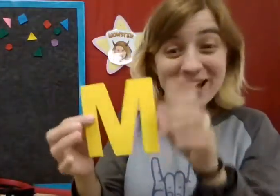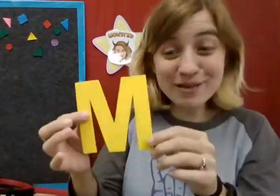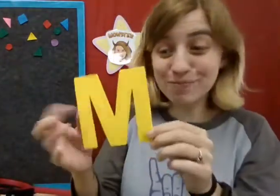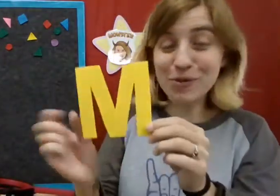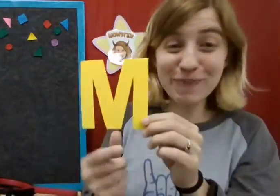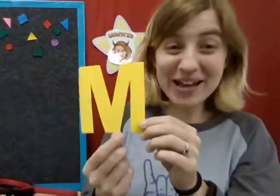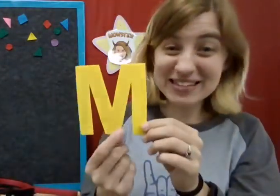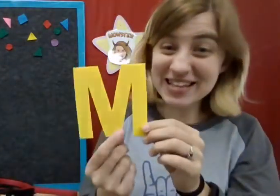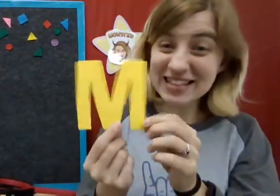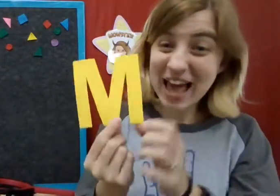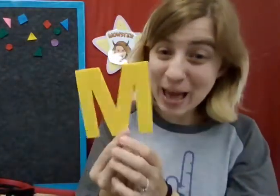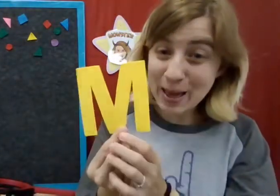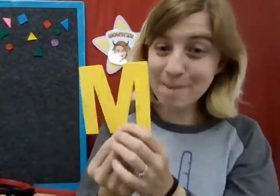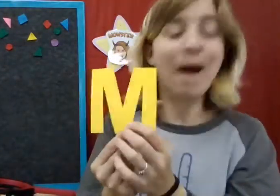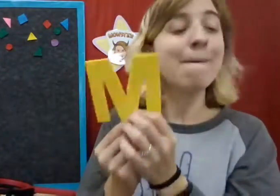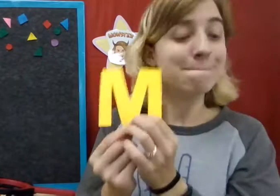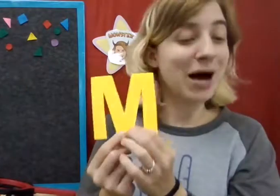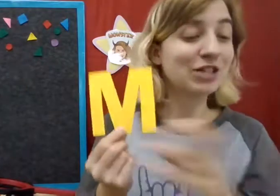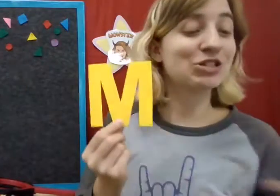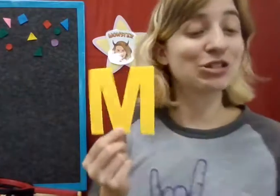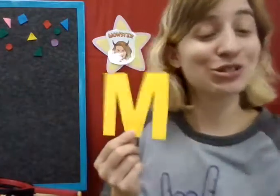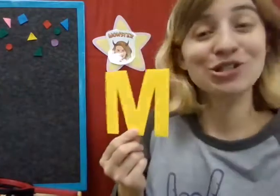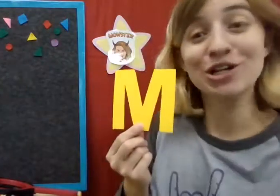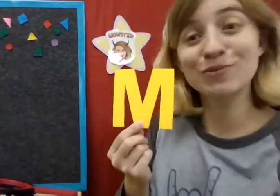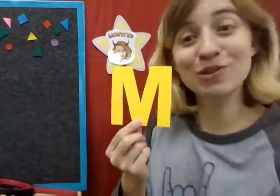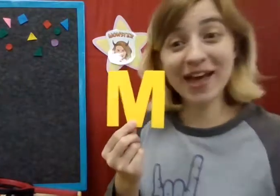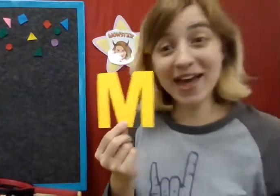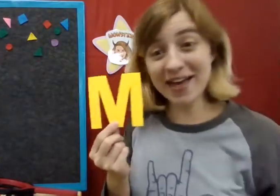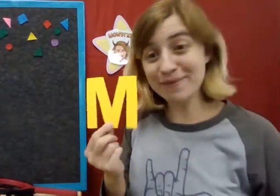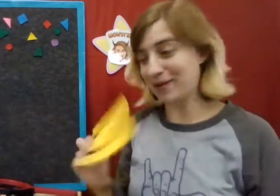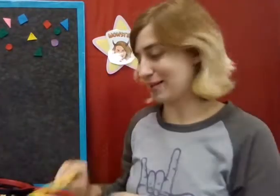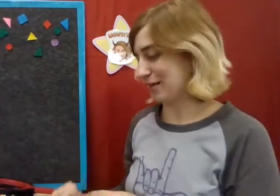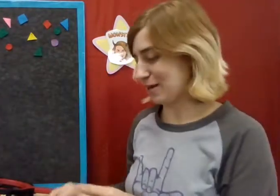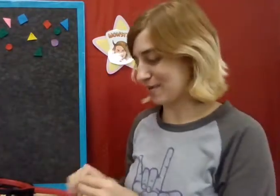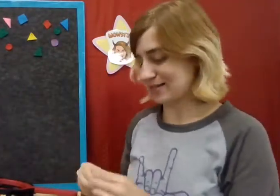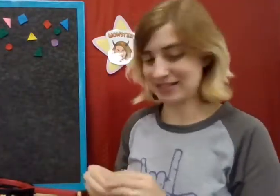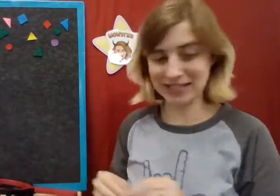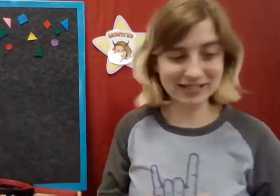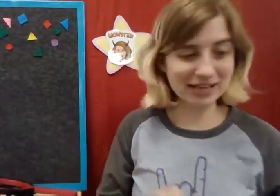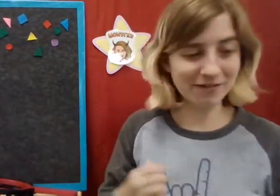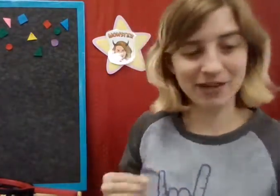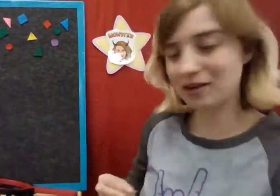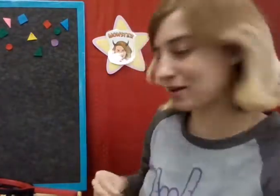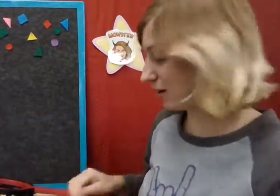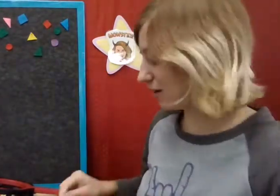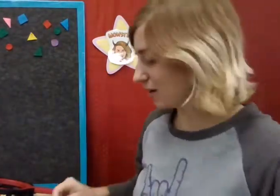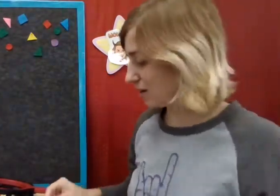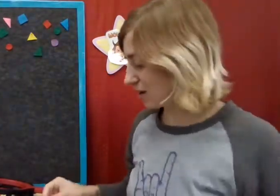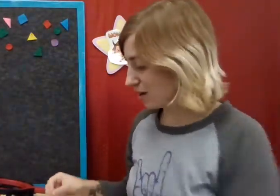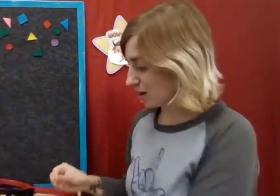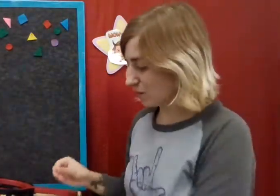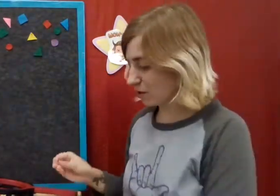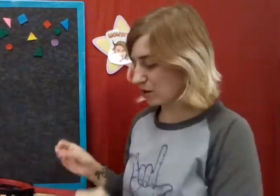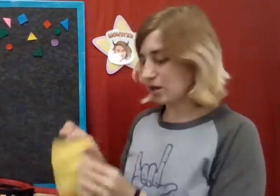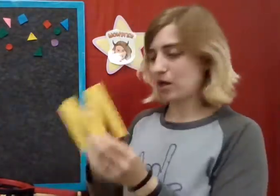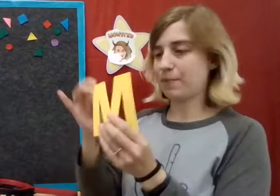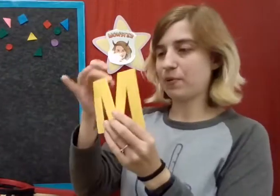M. Book bag says M. Monster starts with M. I get my sticky stuff here. We're gonna put